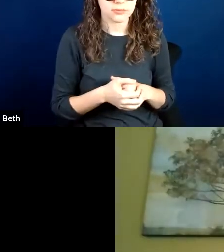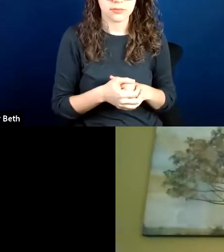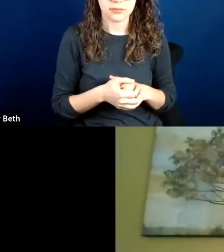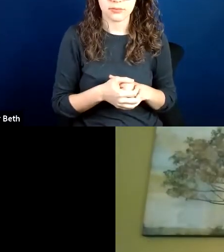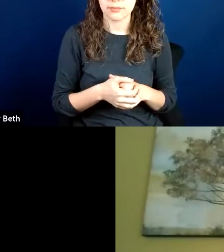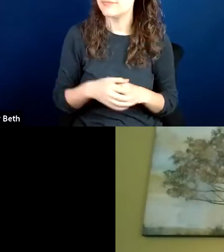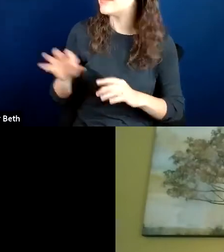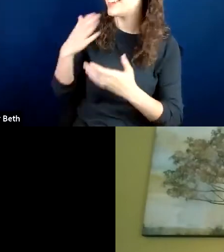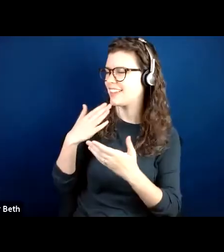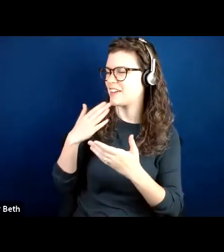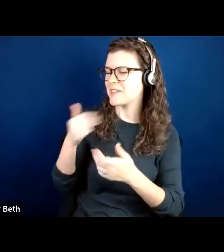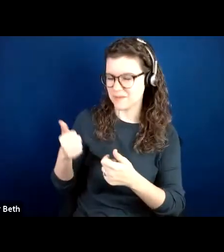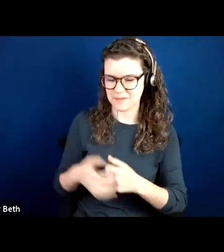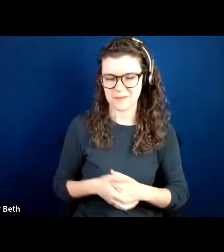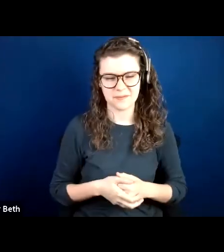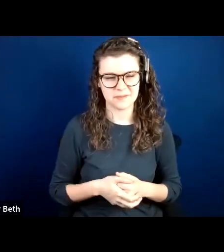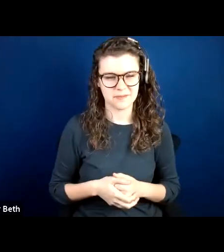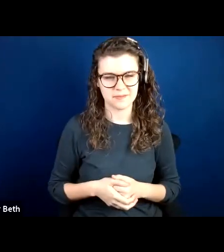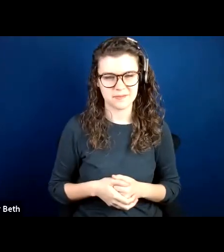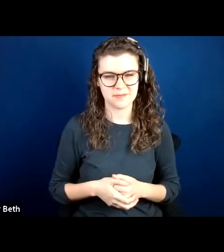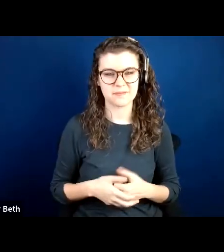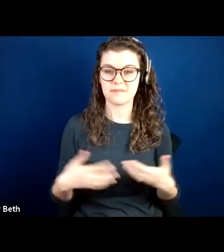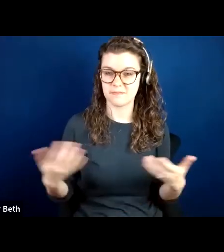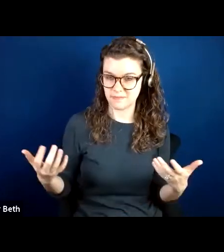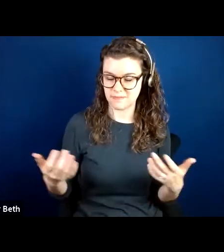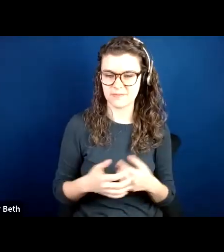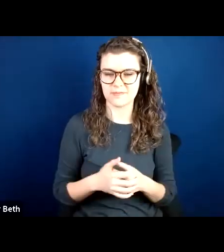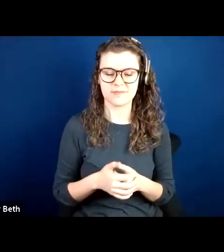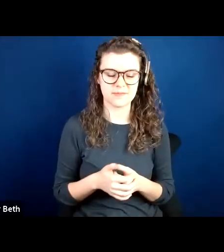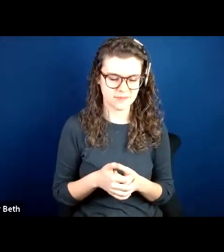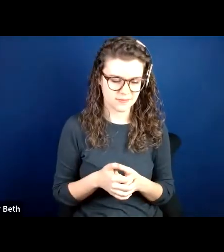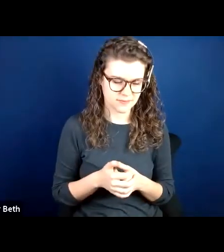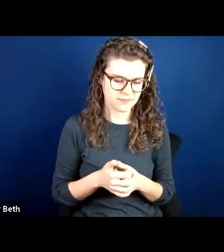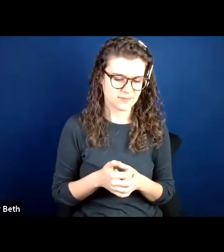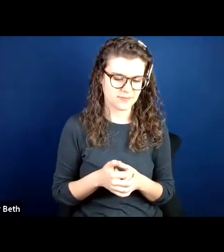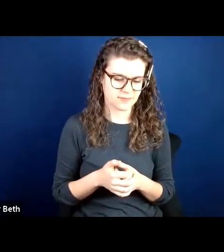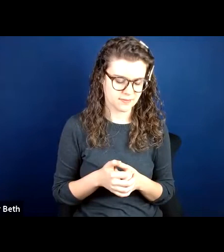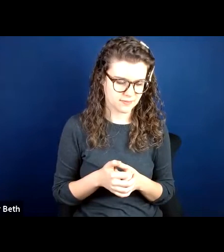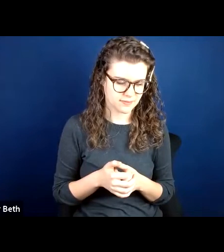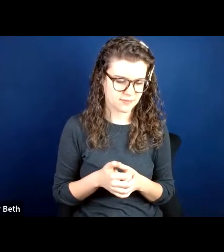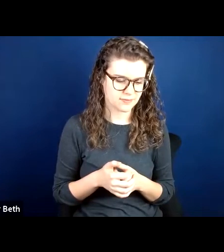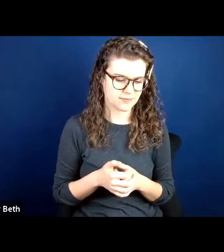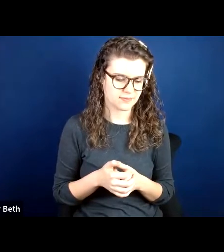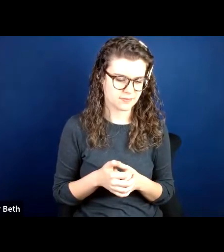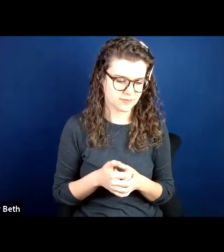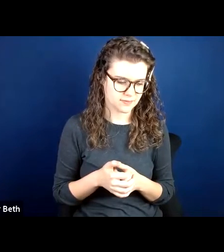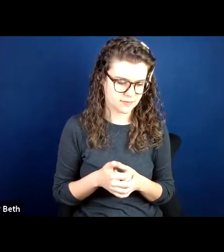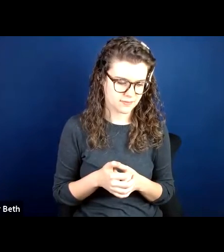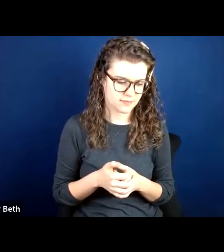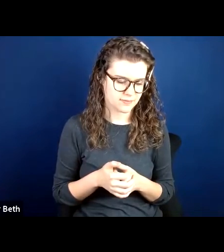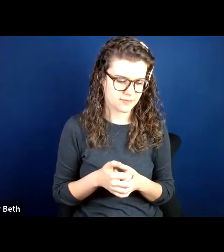Yeah, thanks, Brad. So once the decision was made to bring on